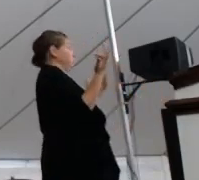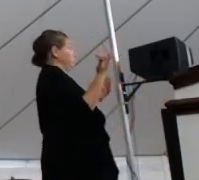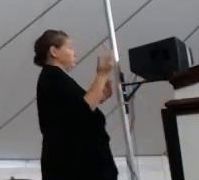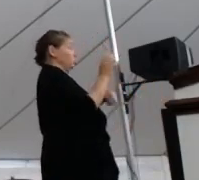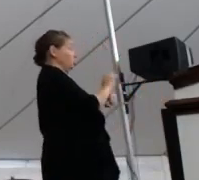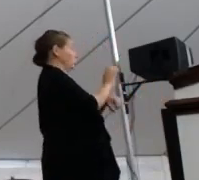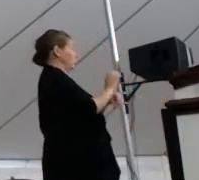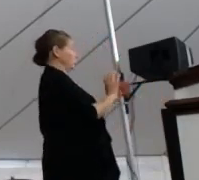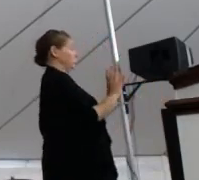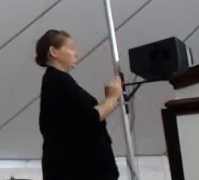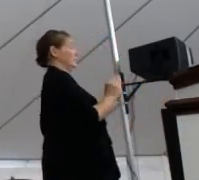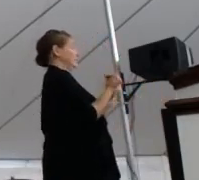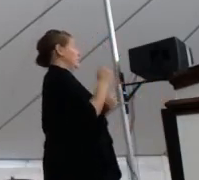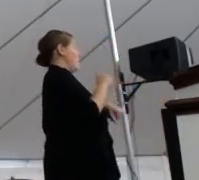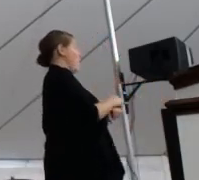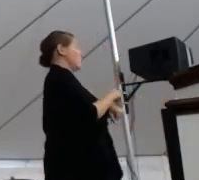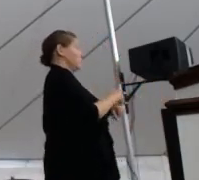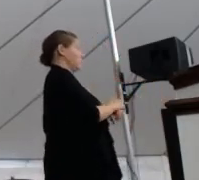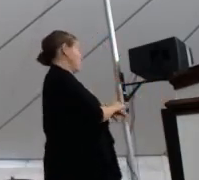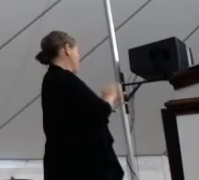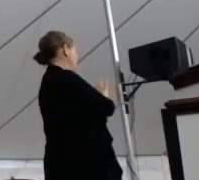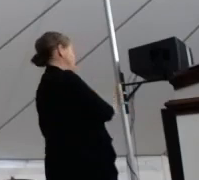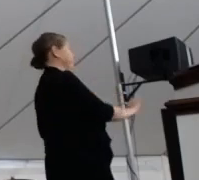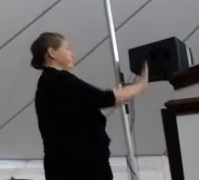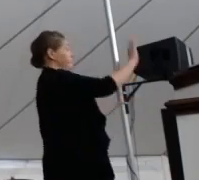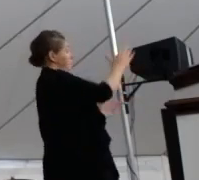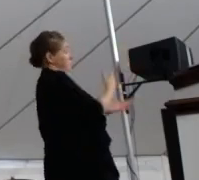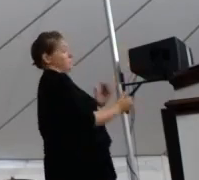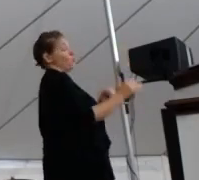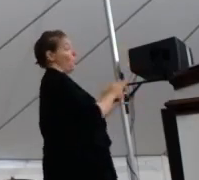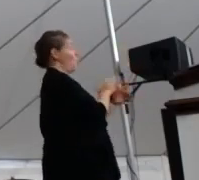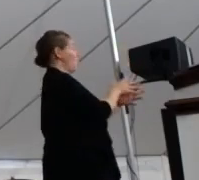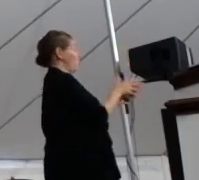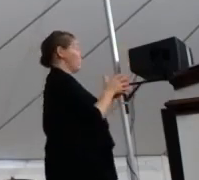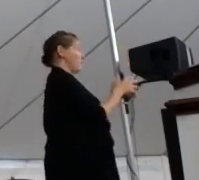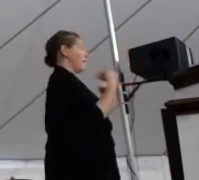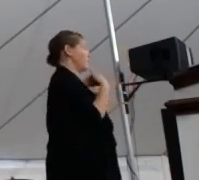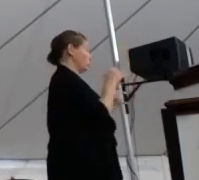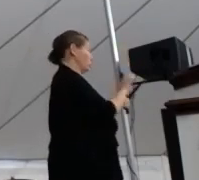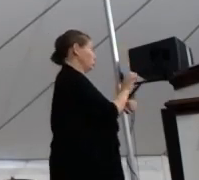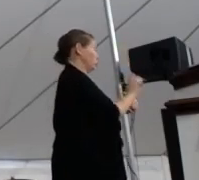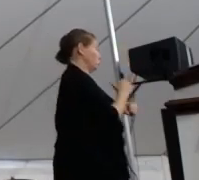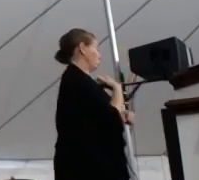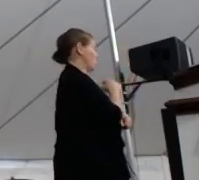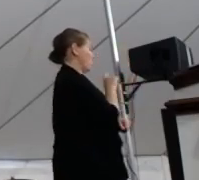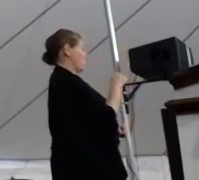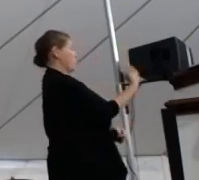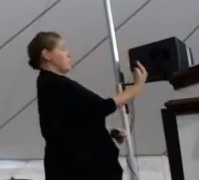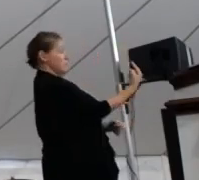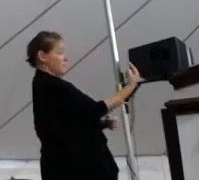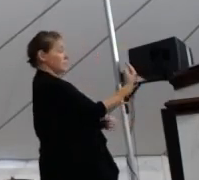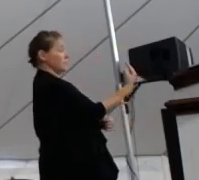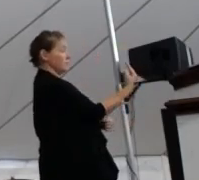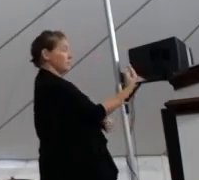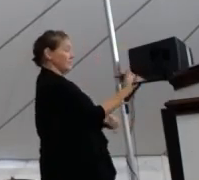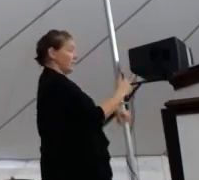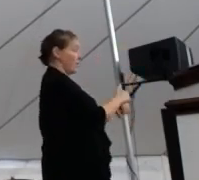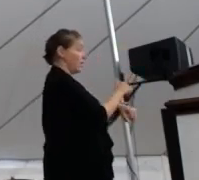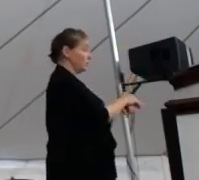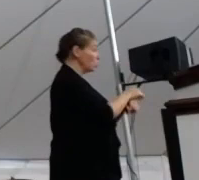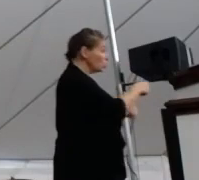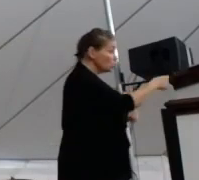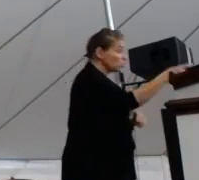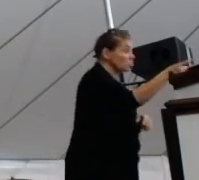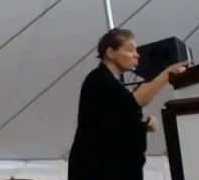only place in the entire country right now that's having church tonight. You